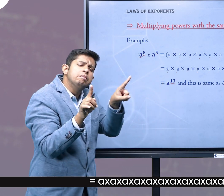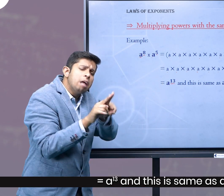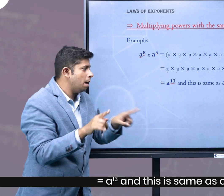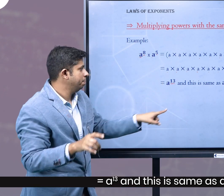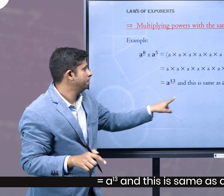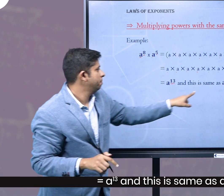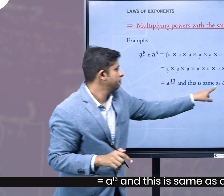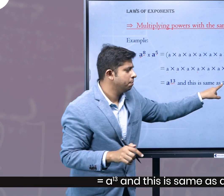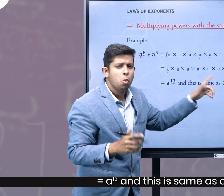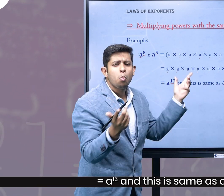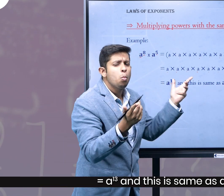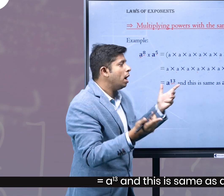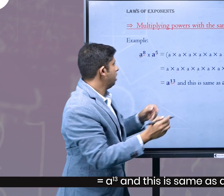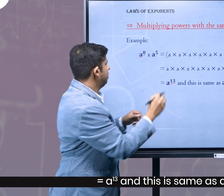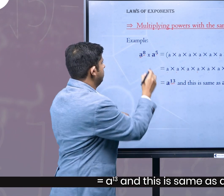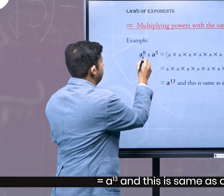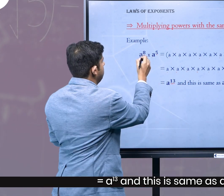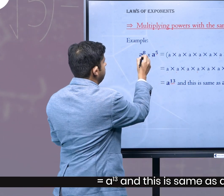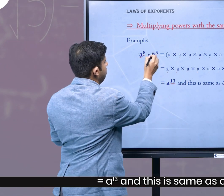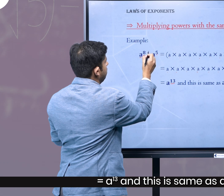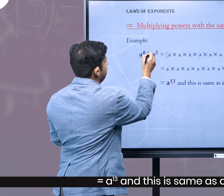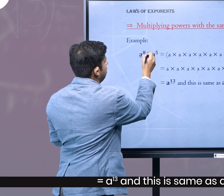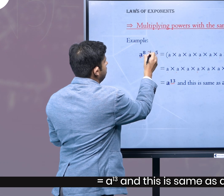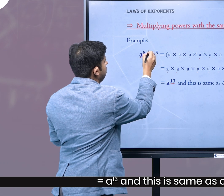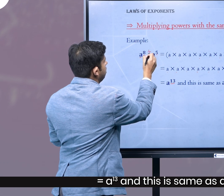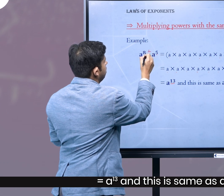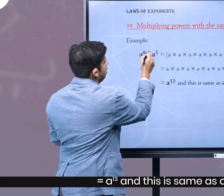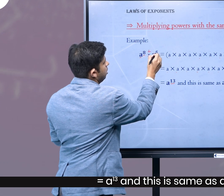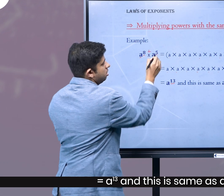a to the power of 13, and this is same as a to the power of 8 plus 5.